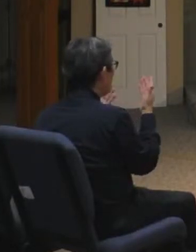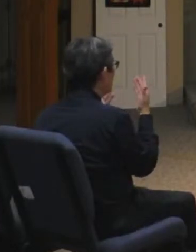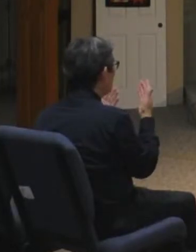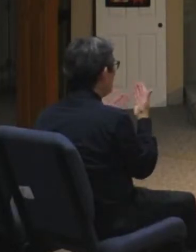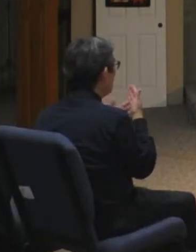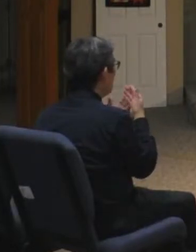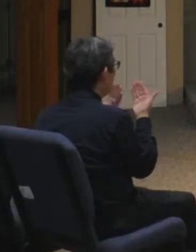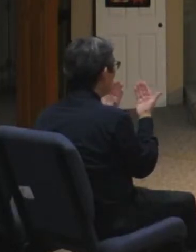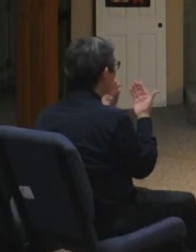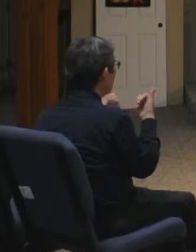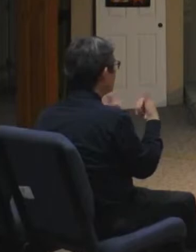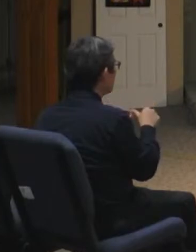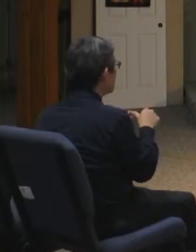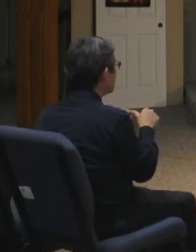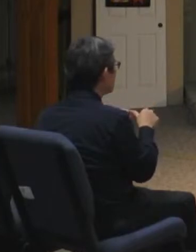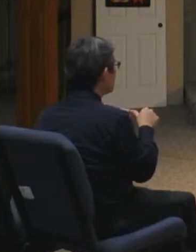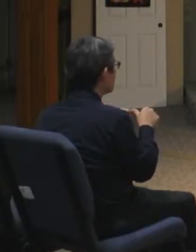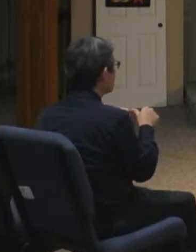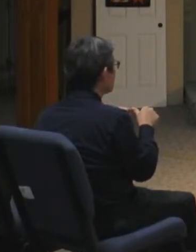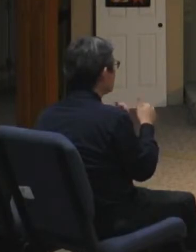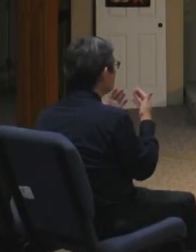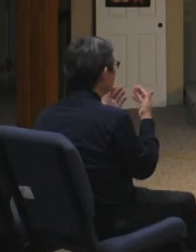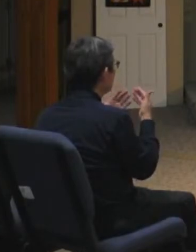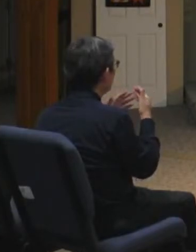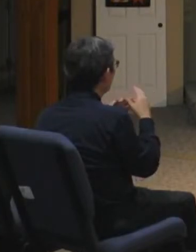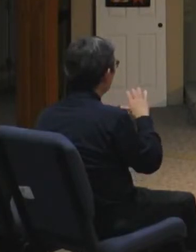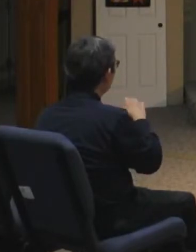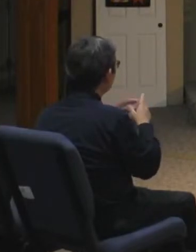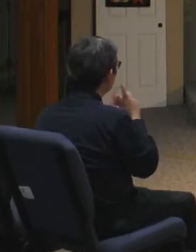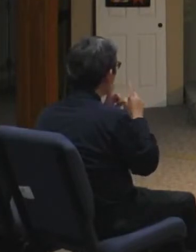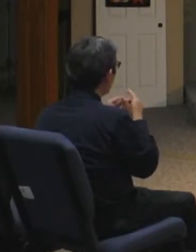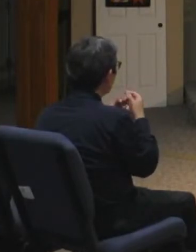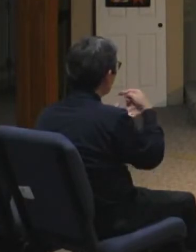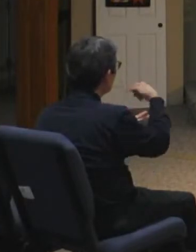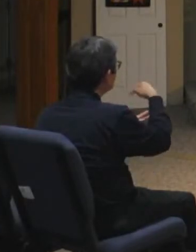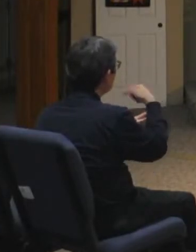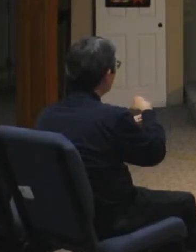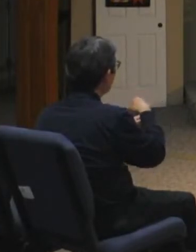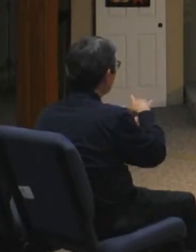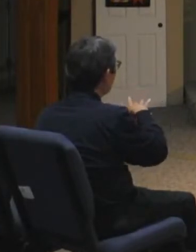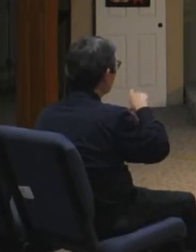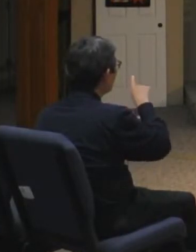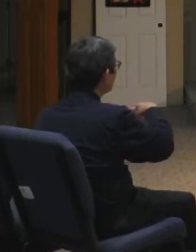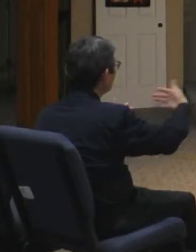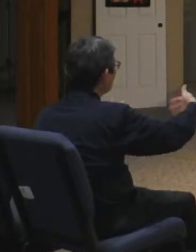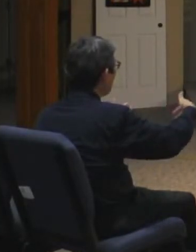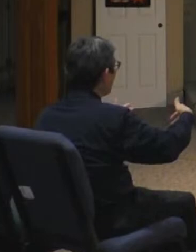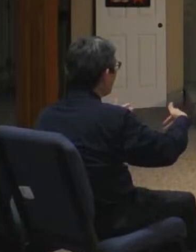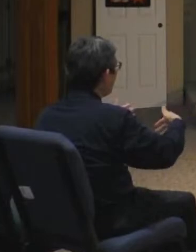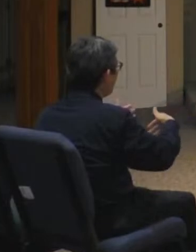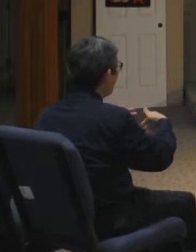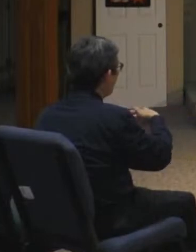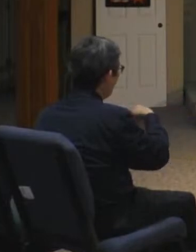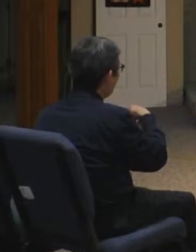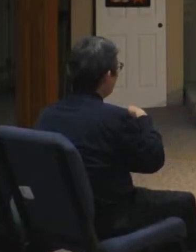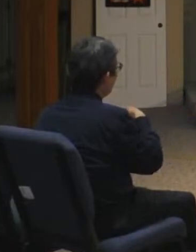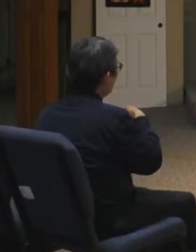explain, like, okay, this means this means this, this means this. It's kind of like a Japanese lesson, and you can't even get to the